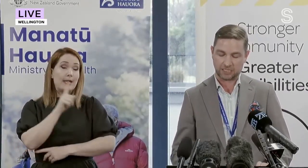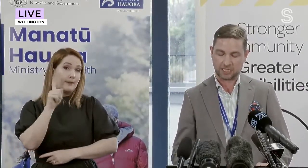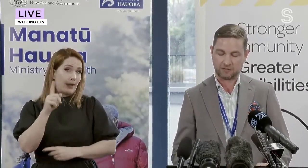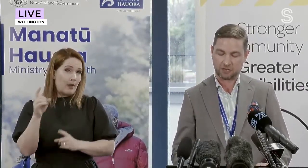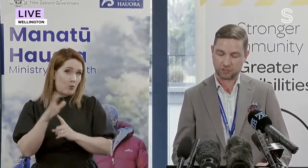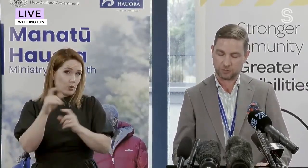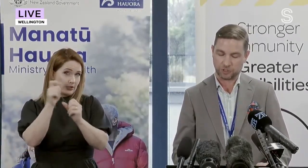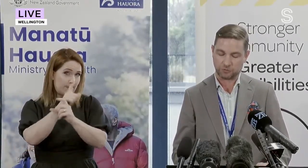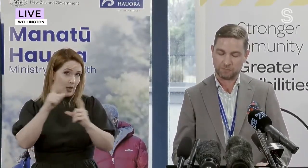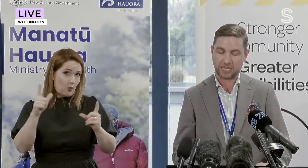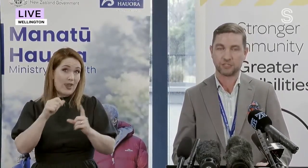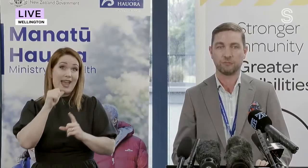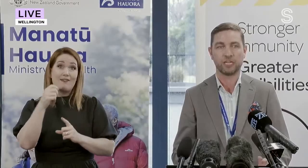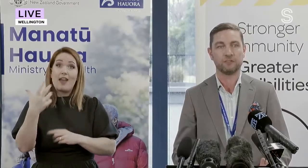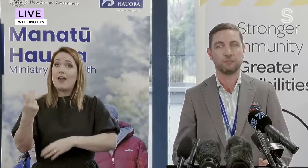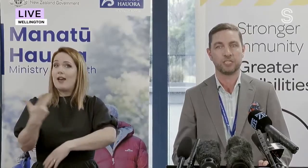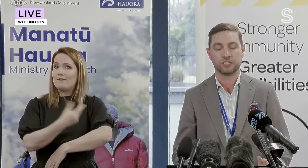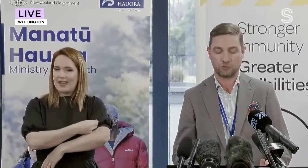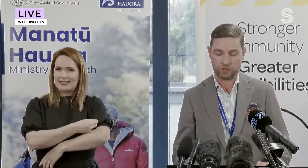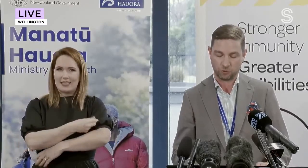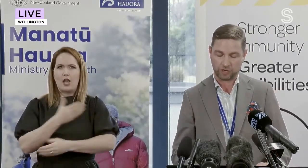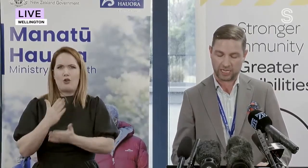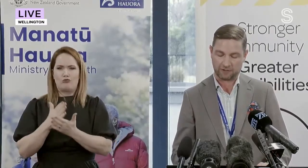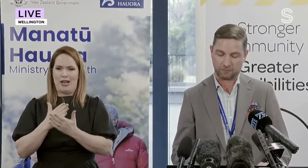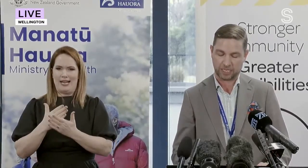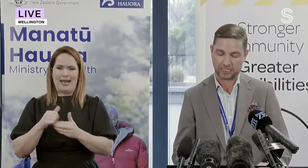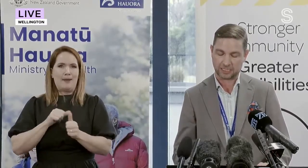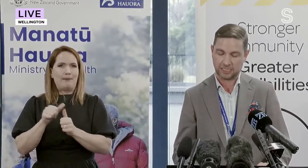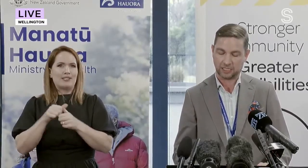the mainstay of our response would be based on many of the measures that we